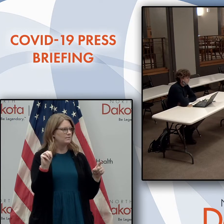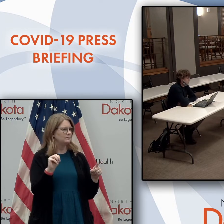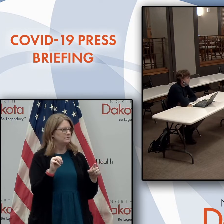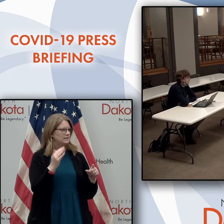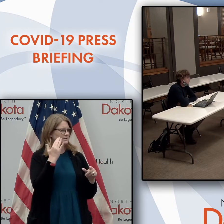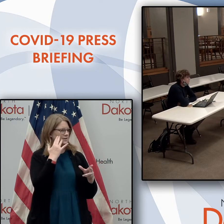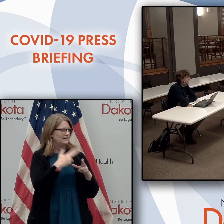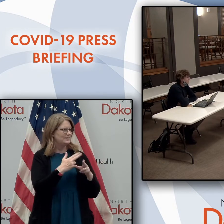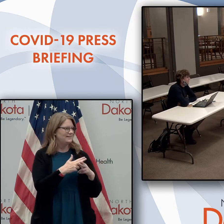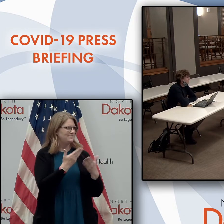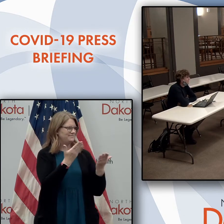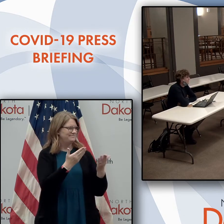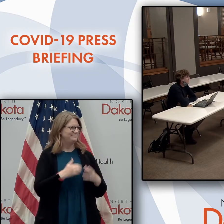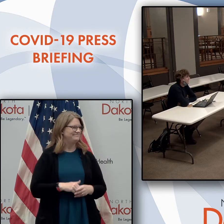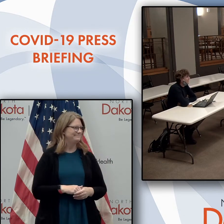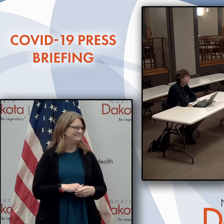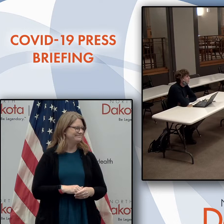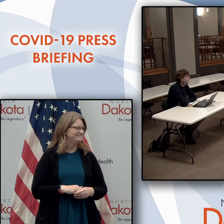meet you in person.